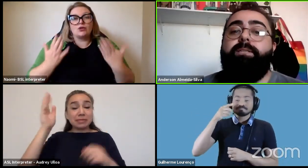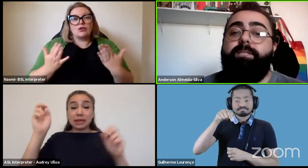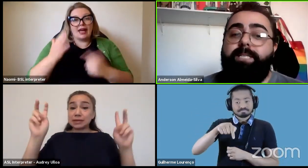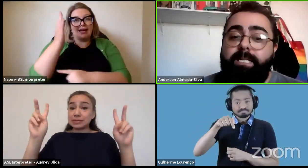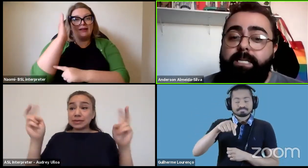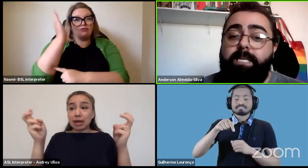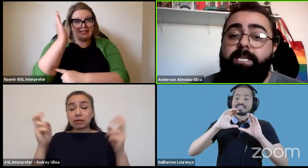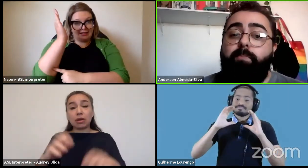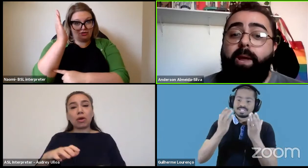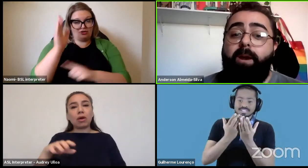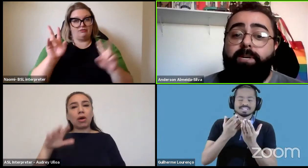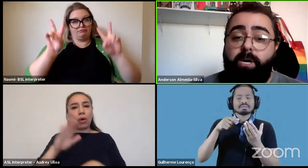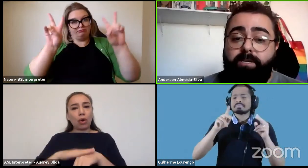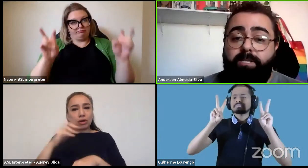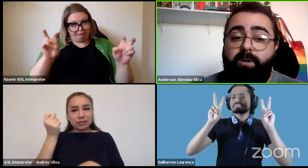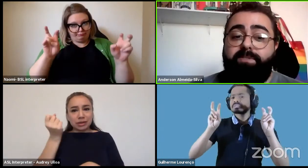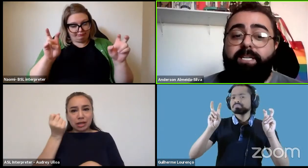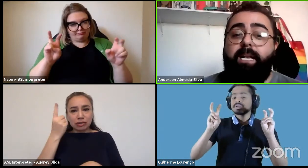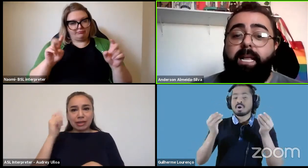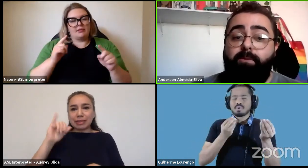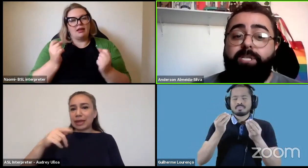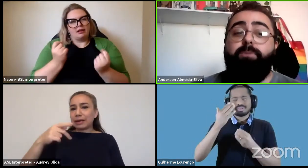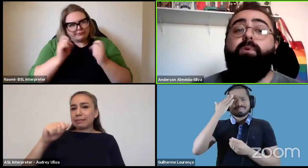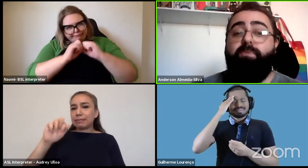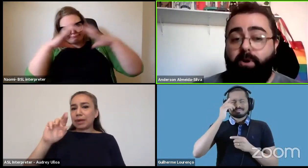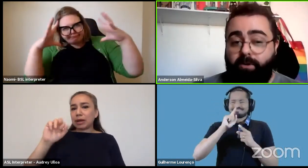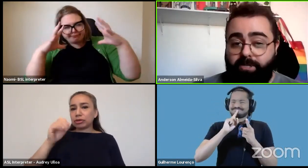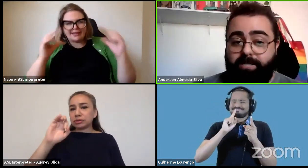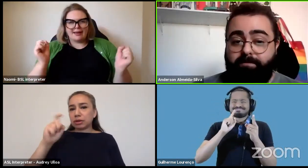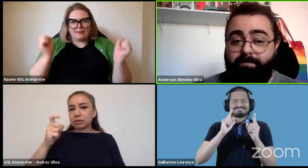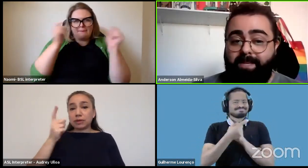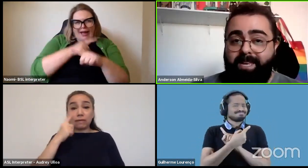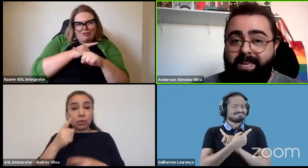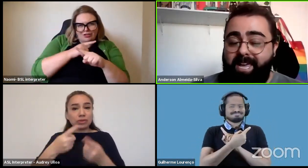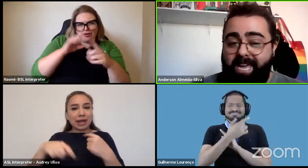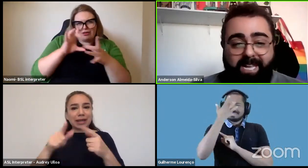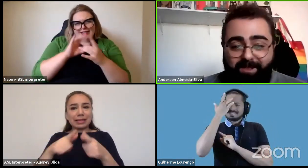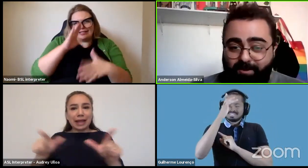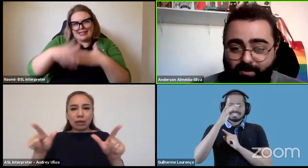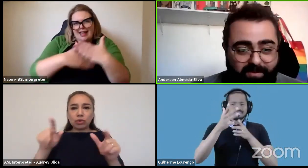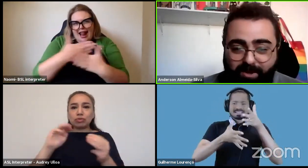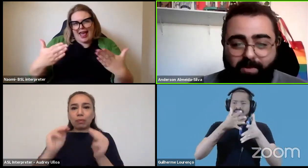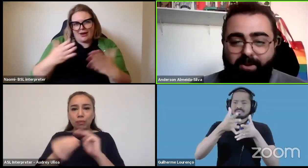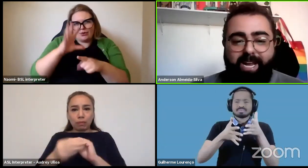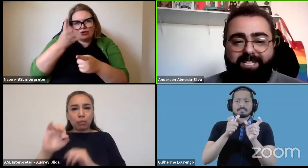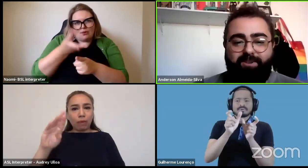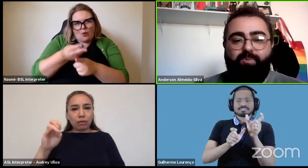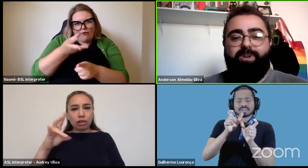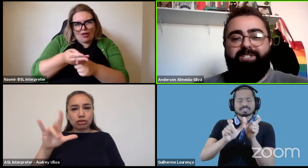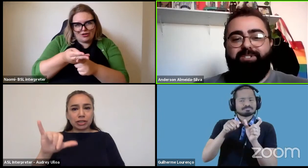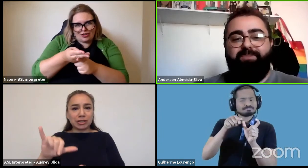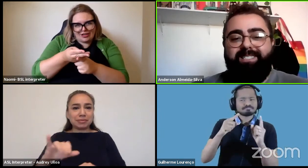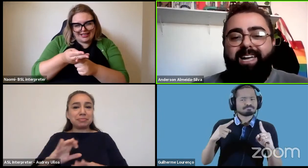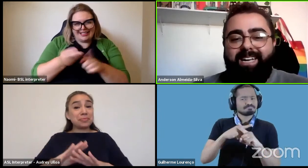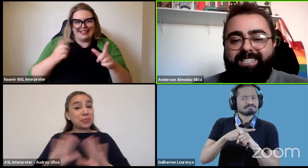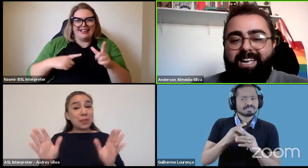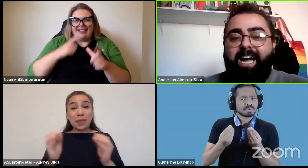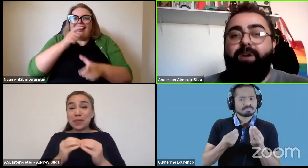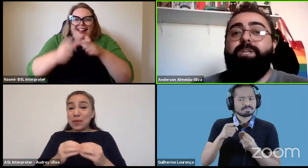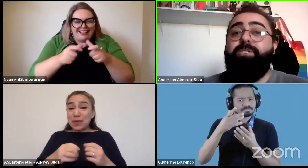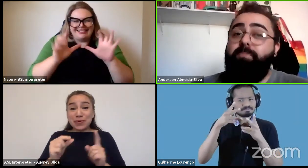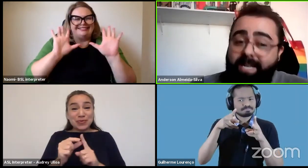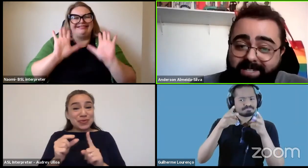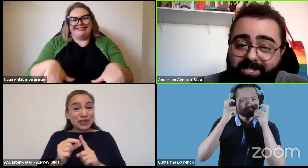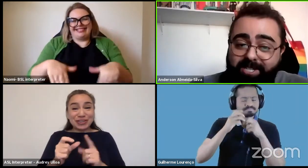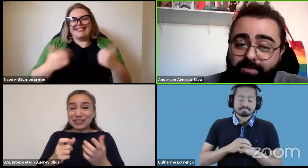On Understanding the Paradox of Sign Language Morphology. And with no more extra words to be said,